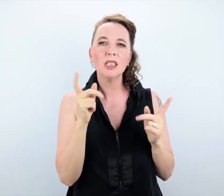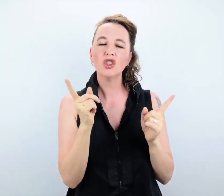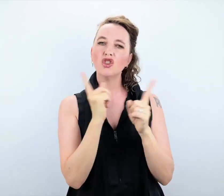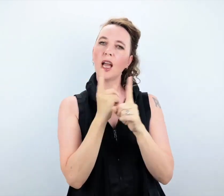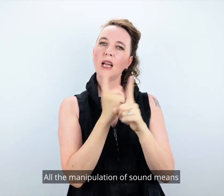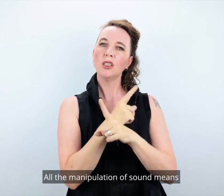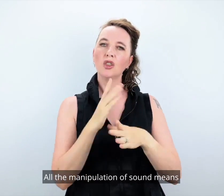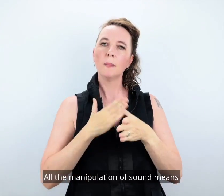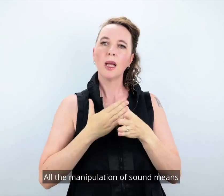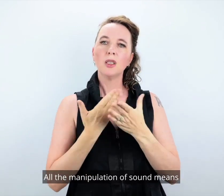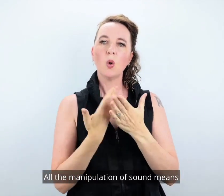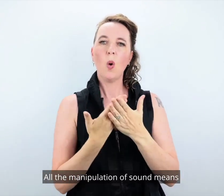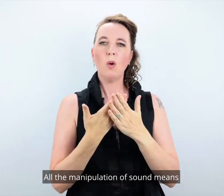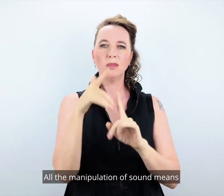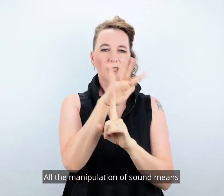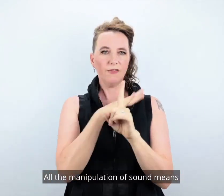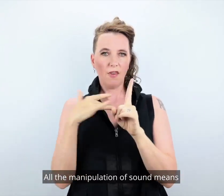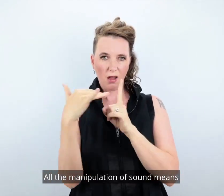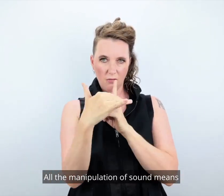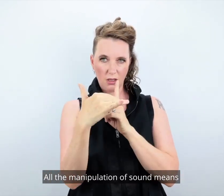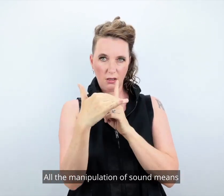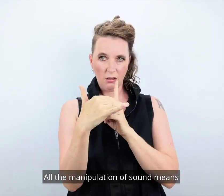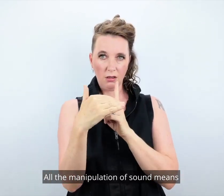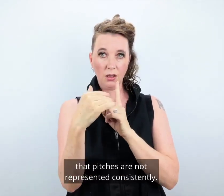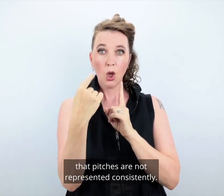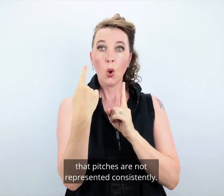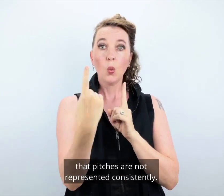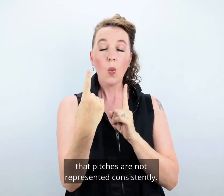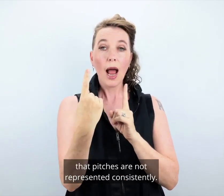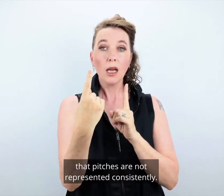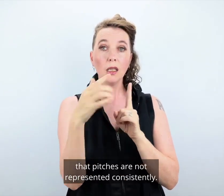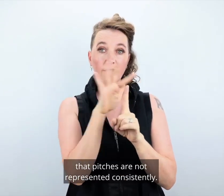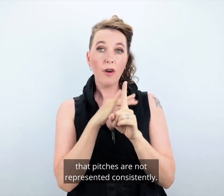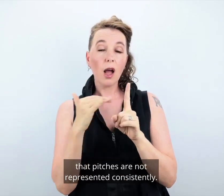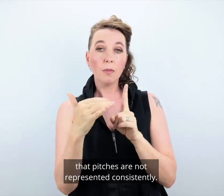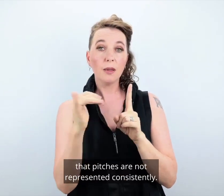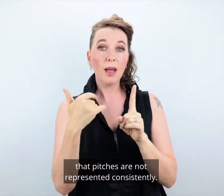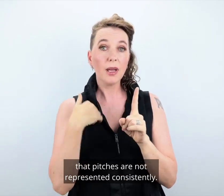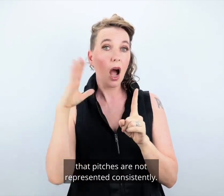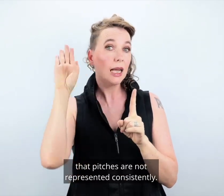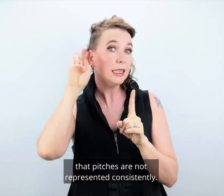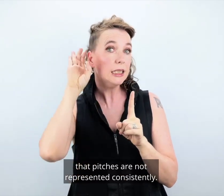All the manipulation of sound means that pitches are not represented consistently.